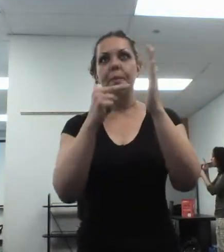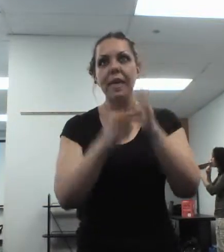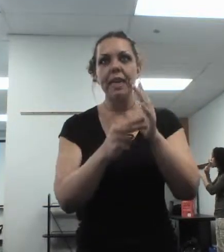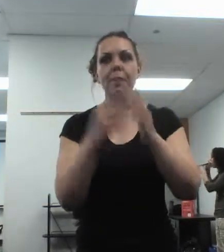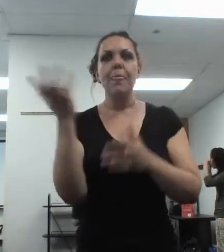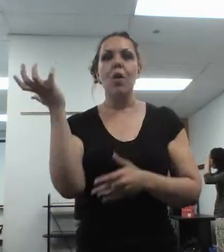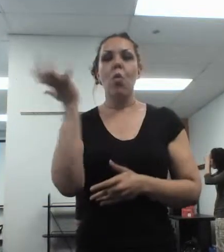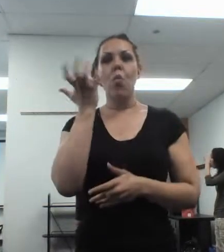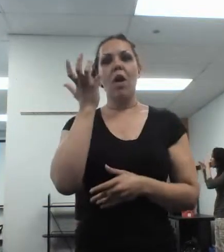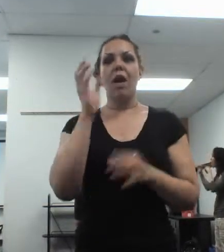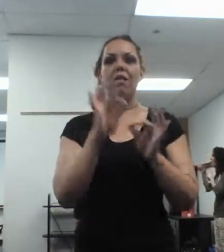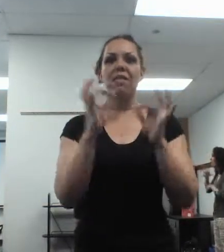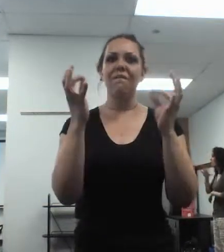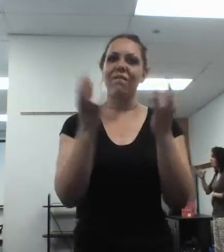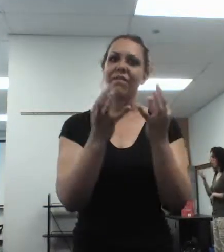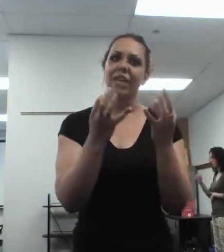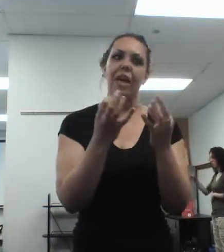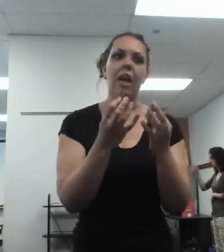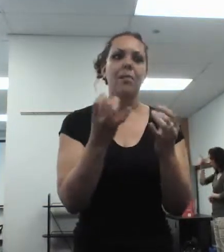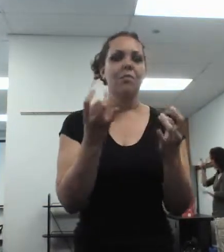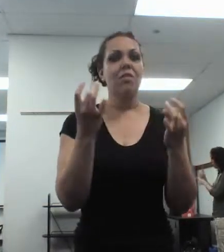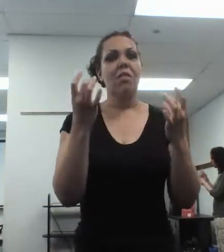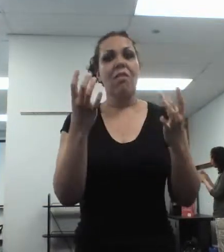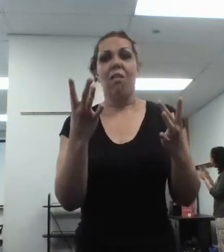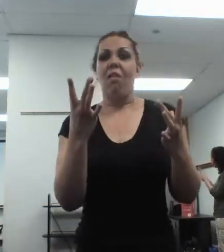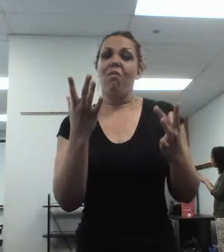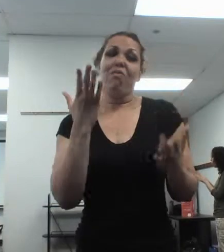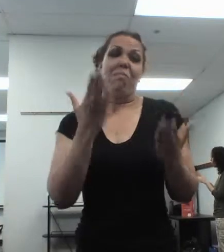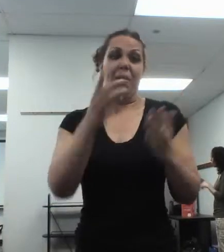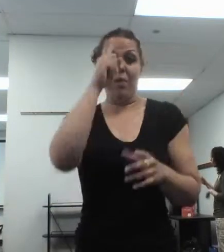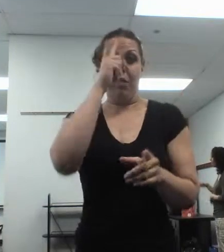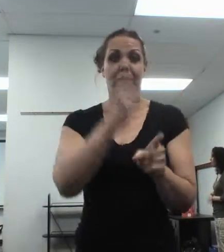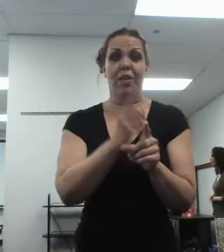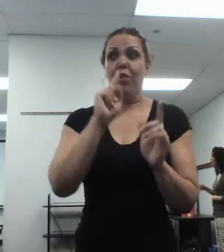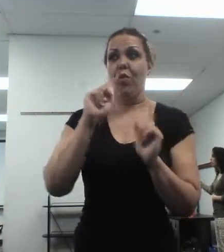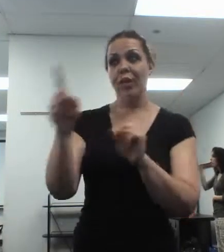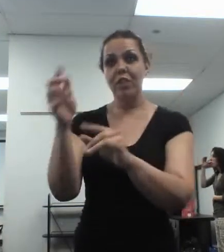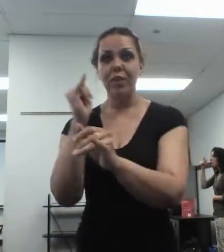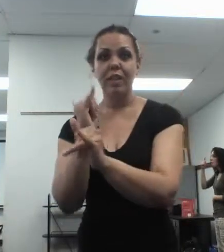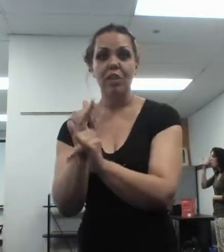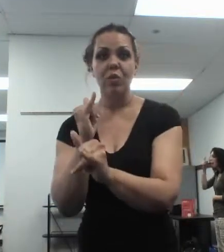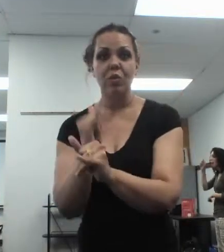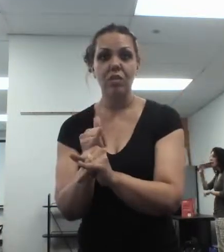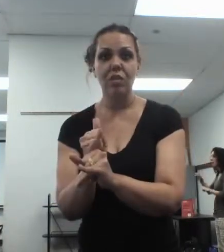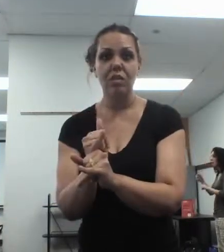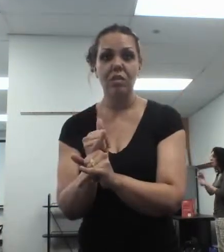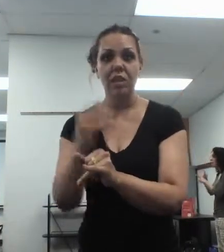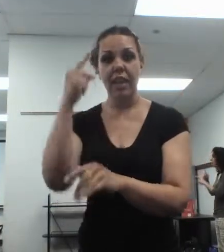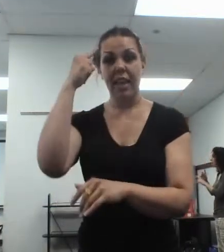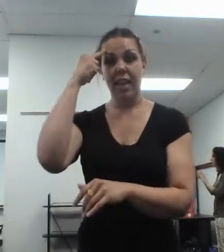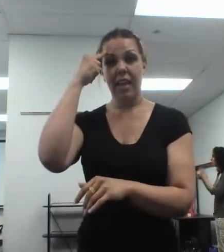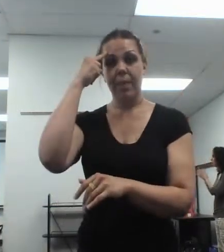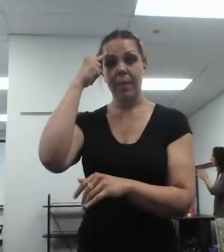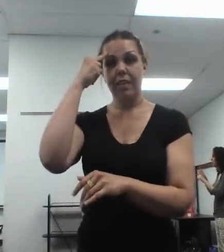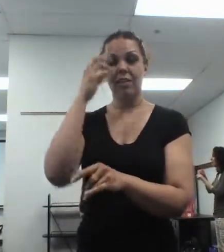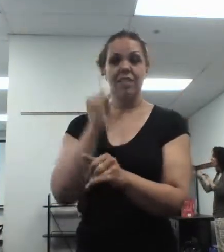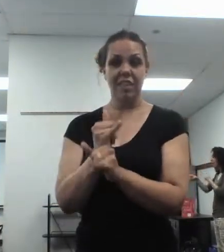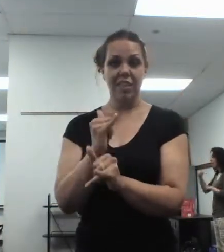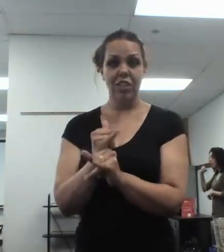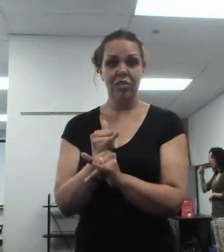maybe went to an institution. Your mind is going with all of the stuff that's implied. Deaf people can't hear that. We have to